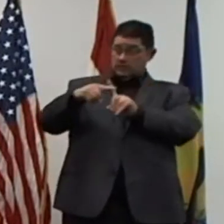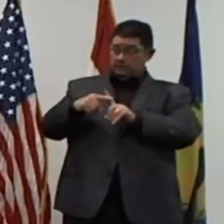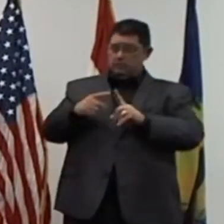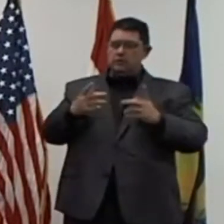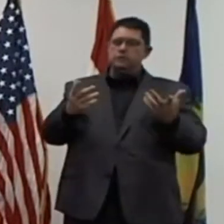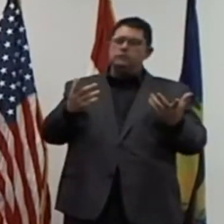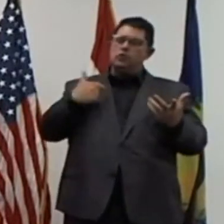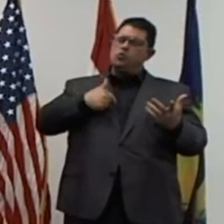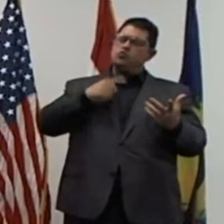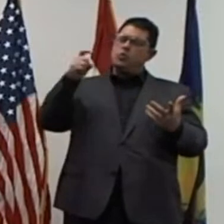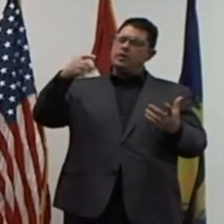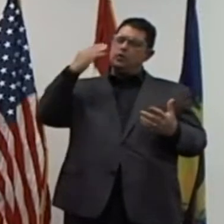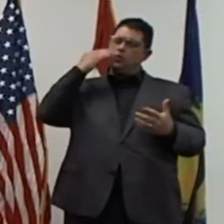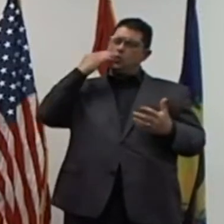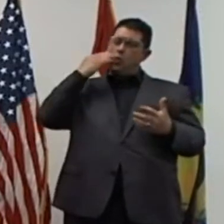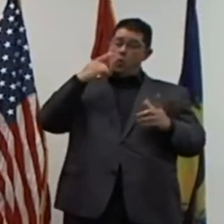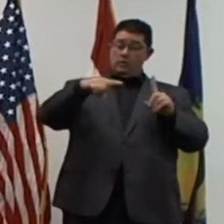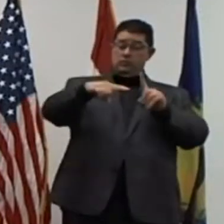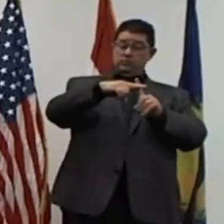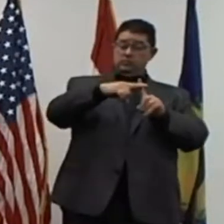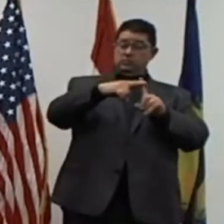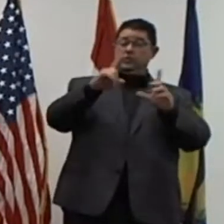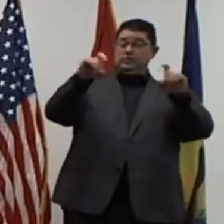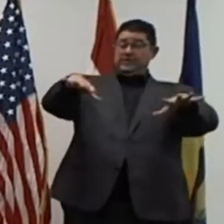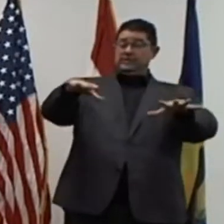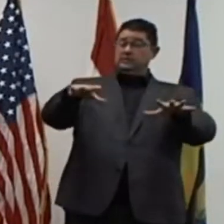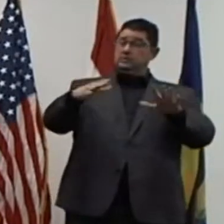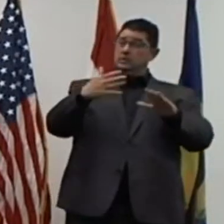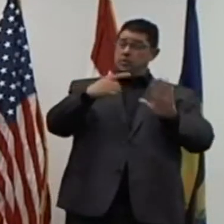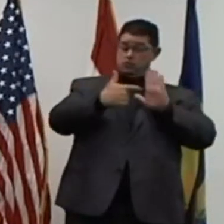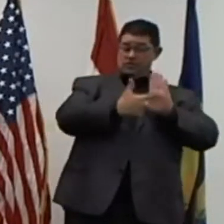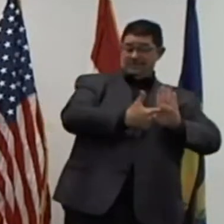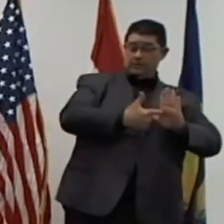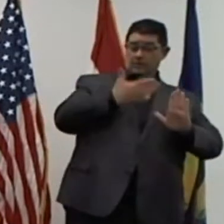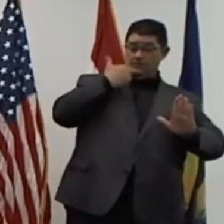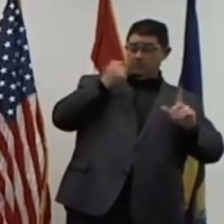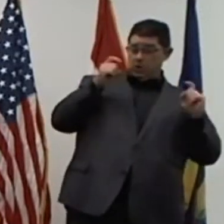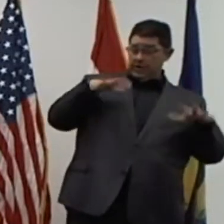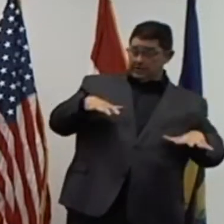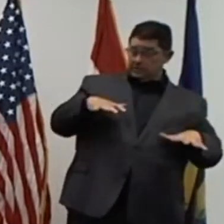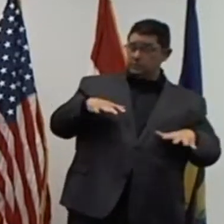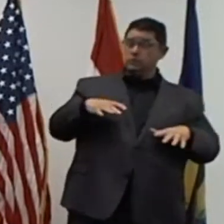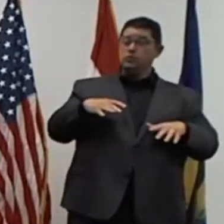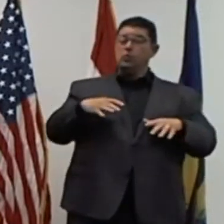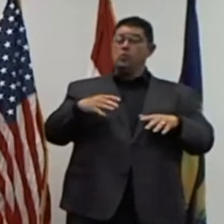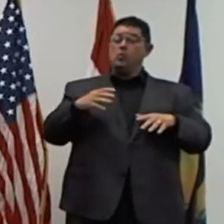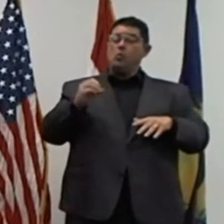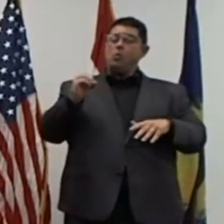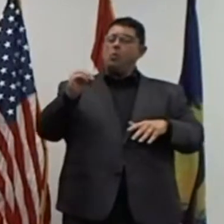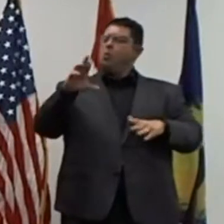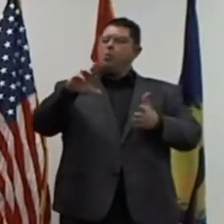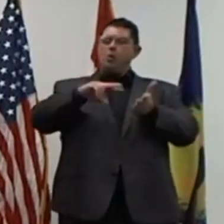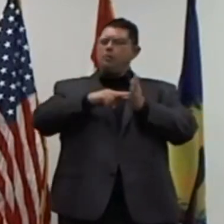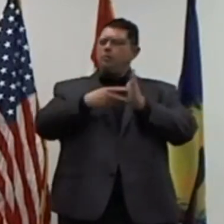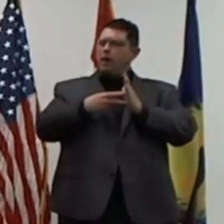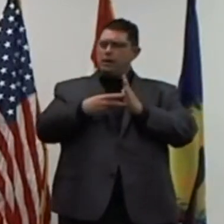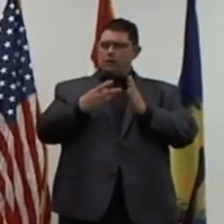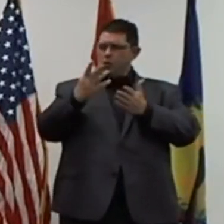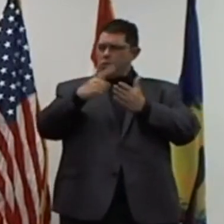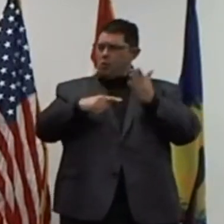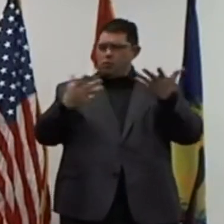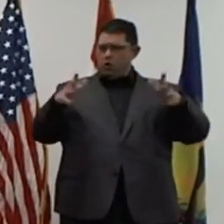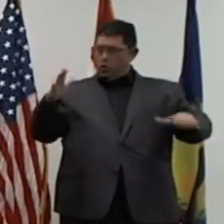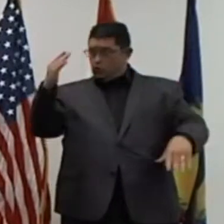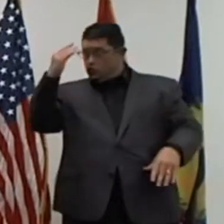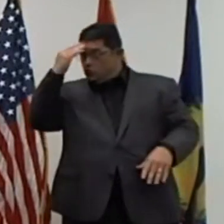is, are these tests a reflection of better testing and a reflection of what we already knew was here in the community, or are